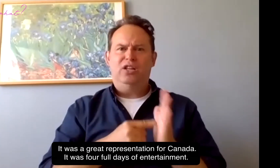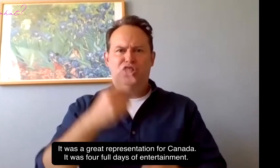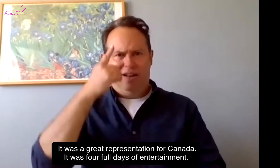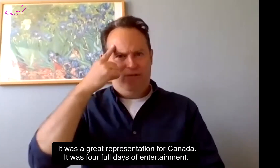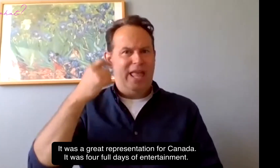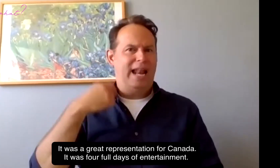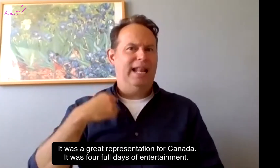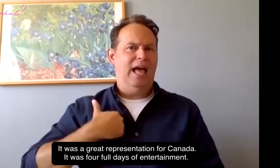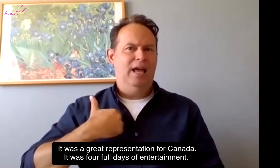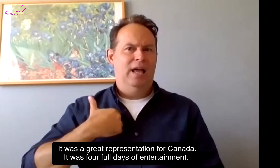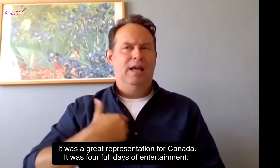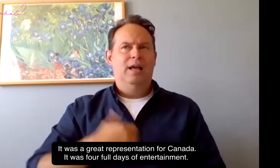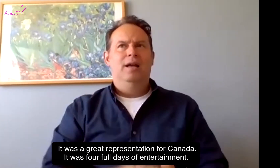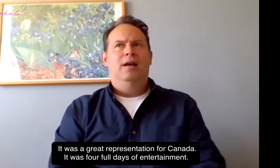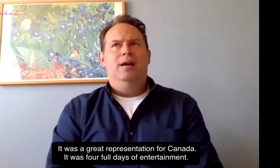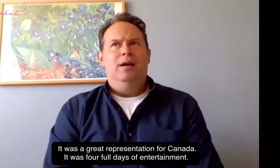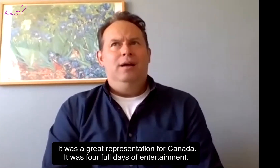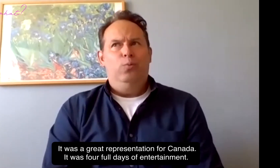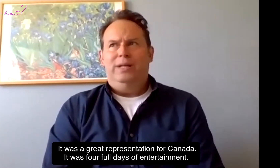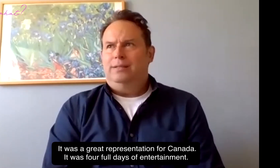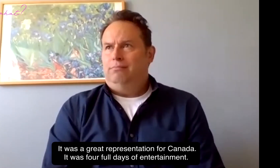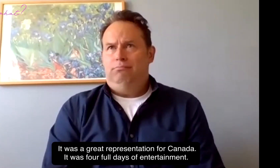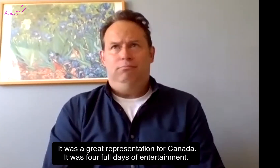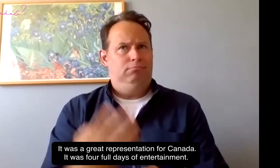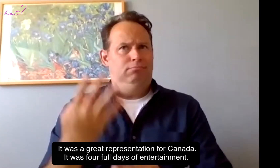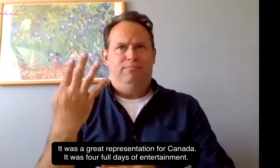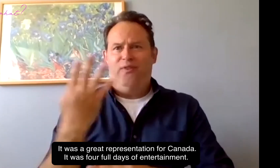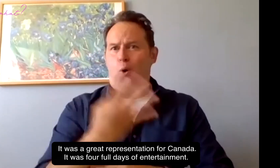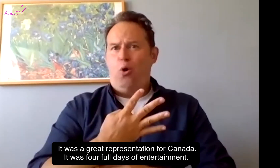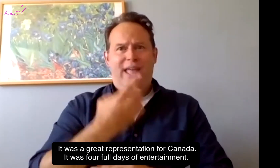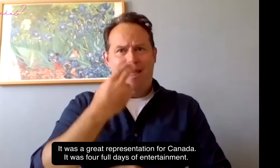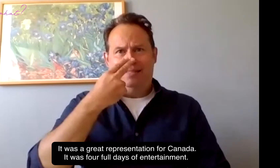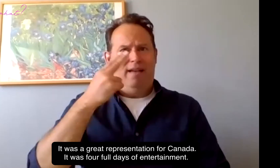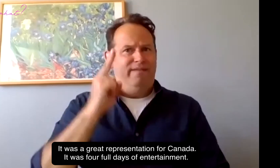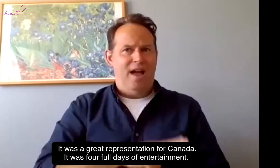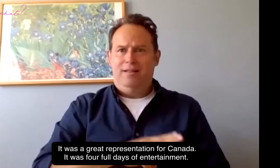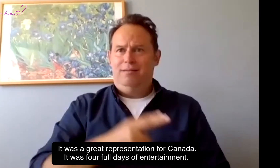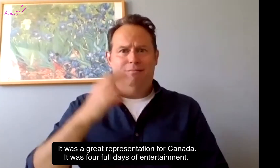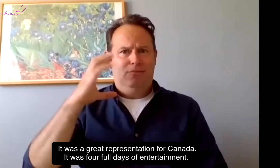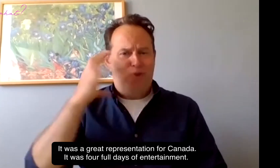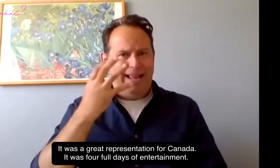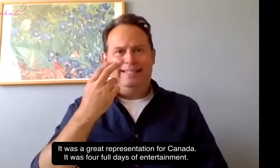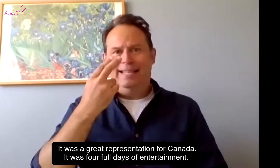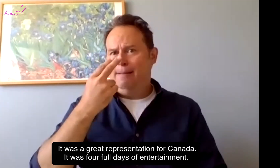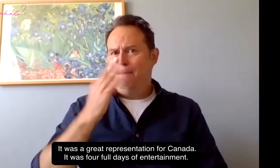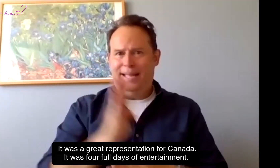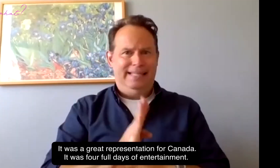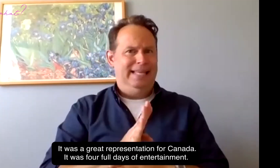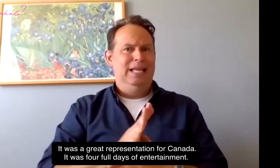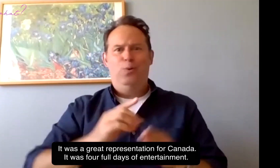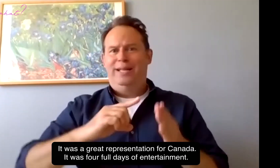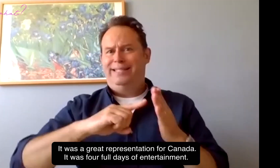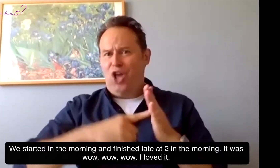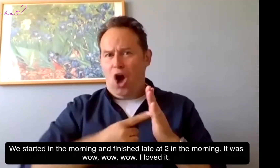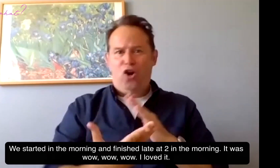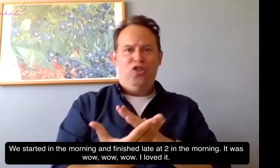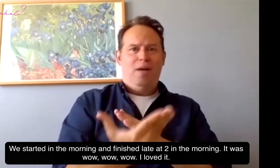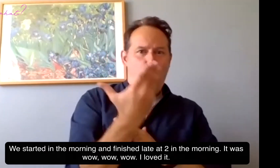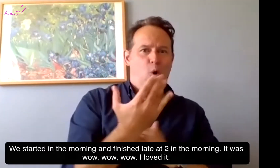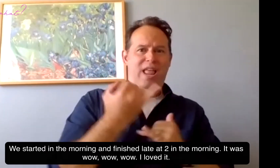It was a great representation for Canada. It was four full days of entertainment. We started in the